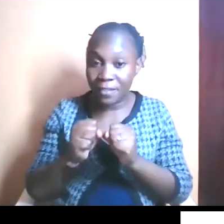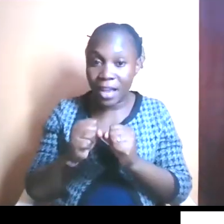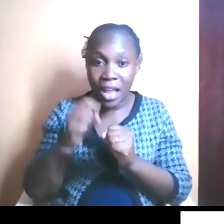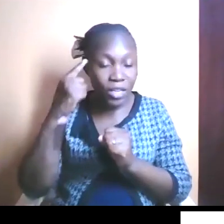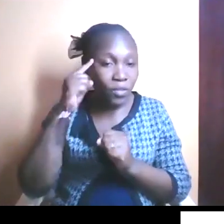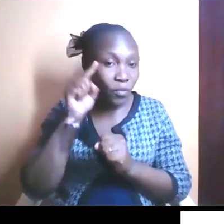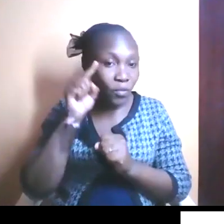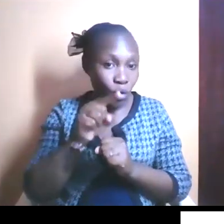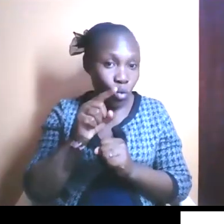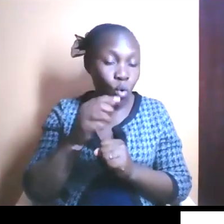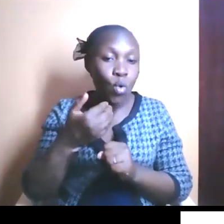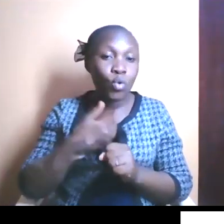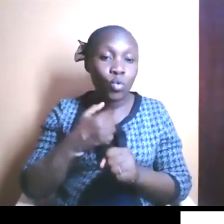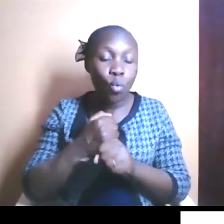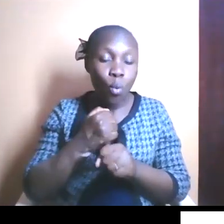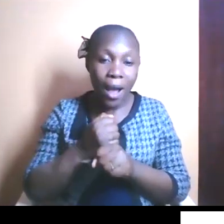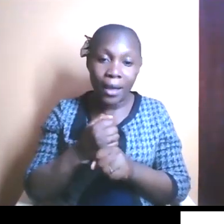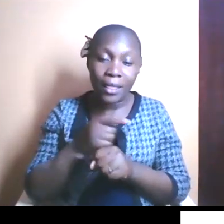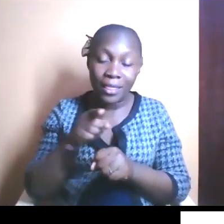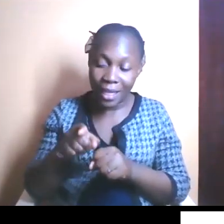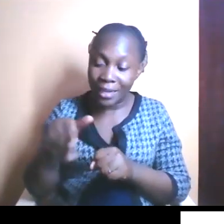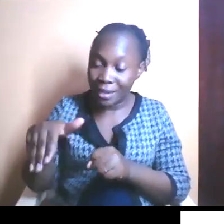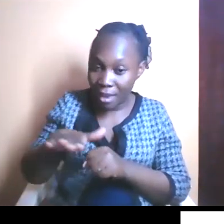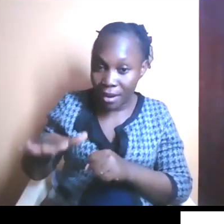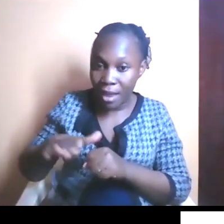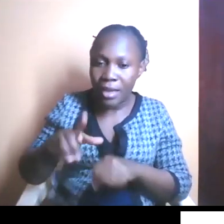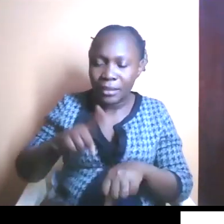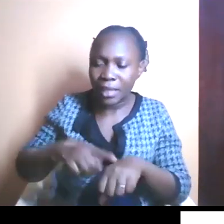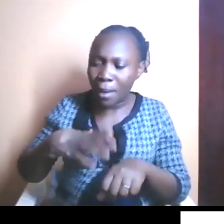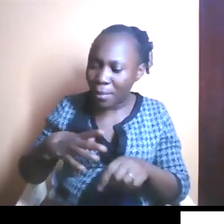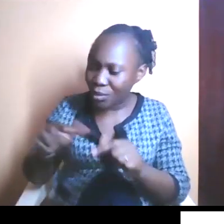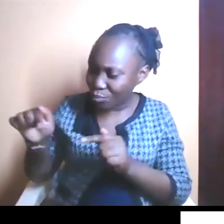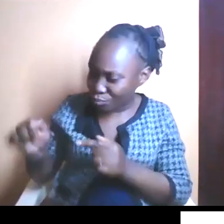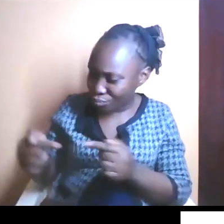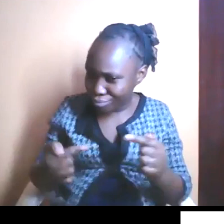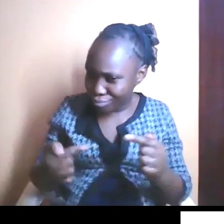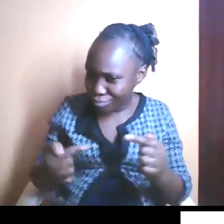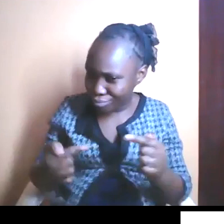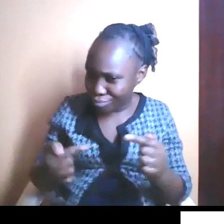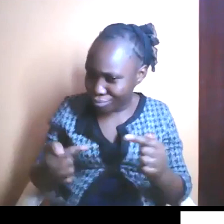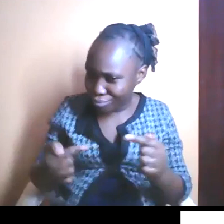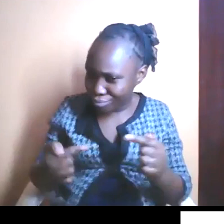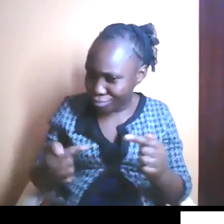And while you're being quarreled, you might want to begin to ask yourself,